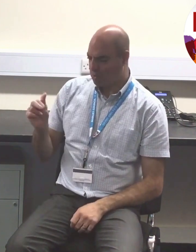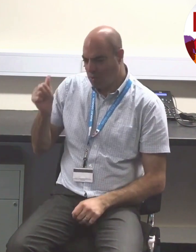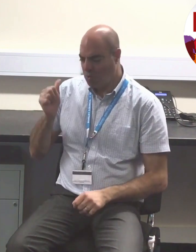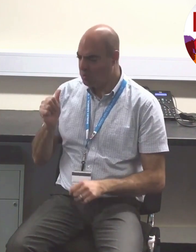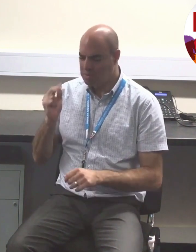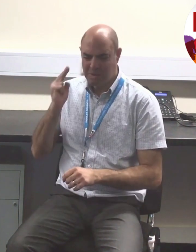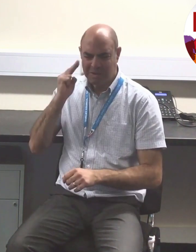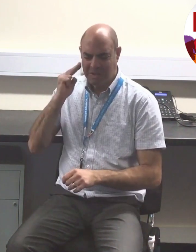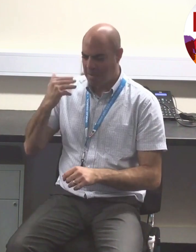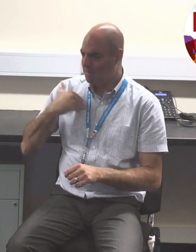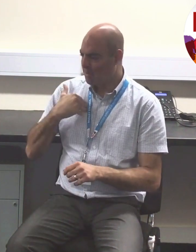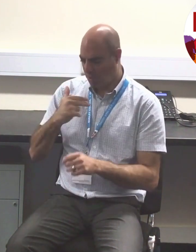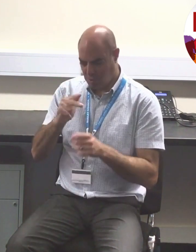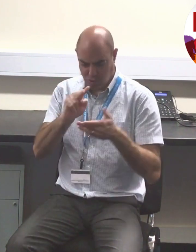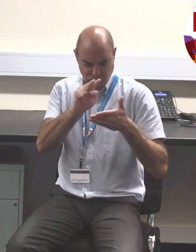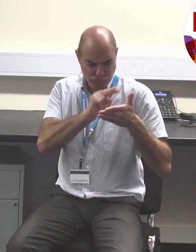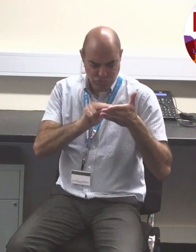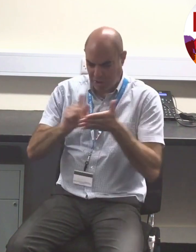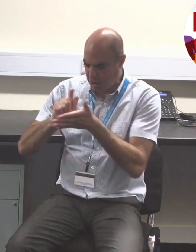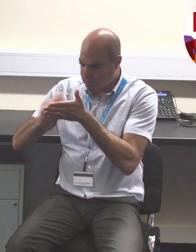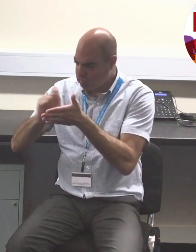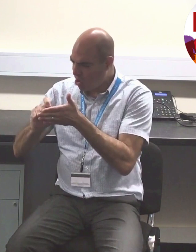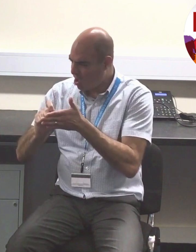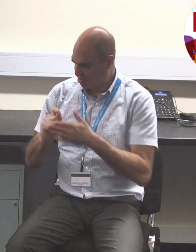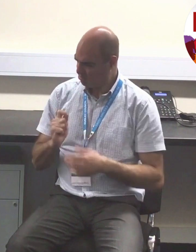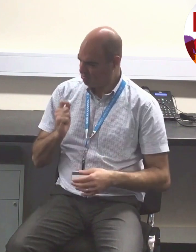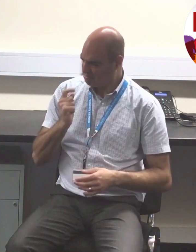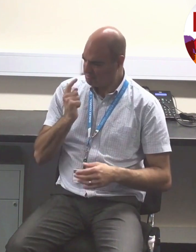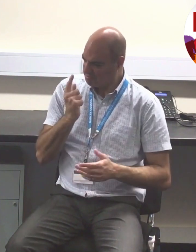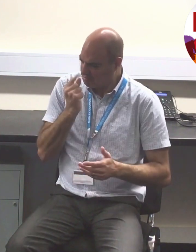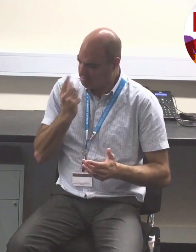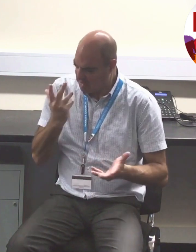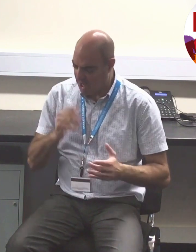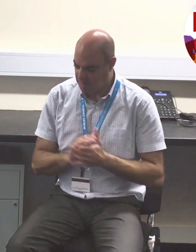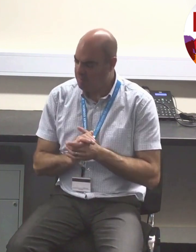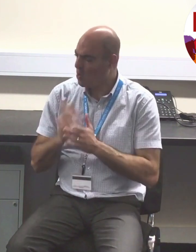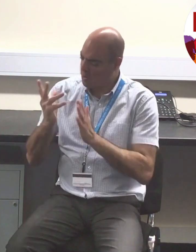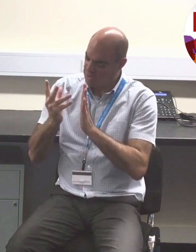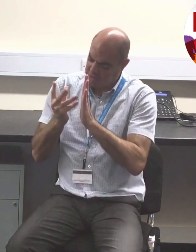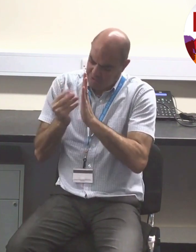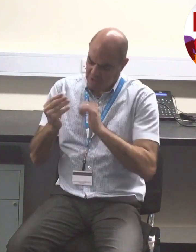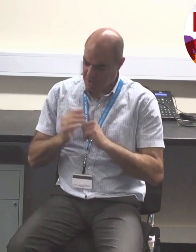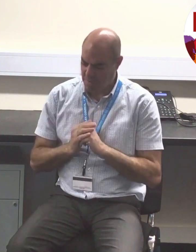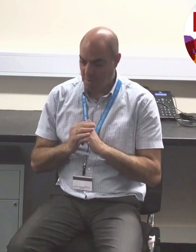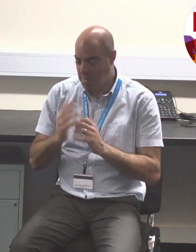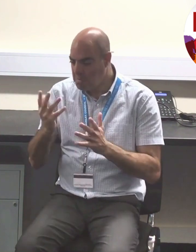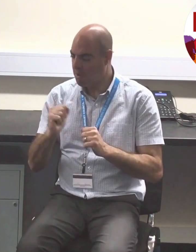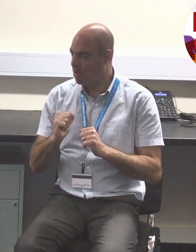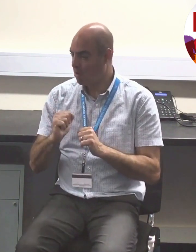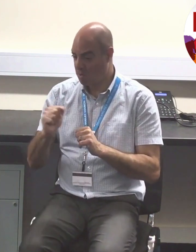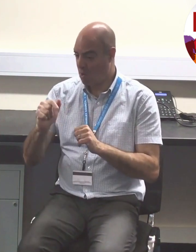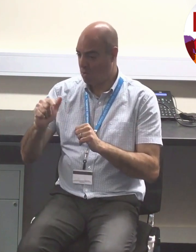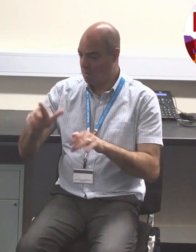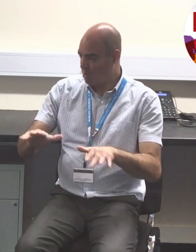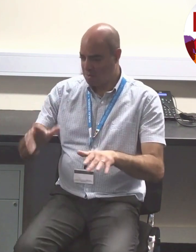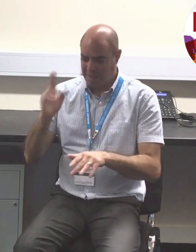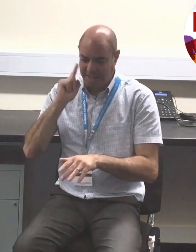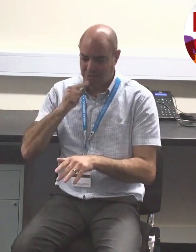Oh, that's a good question. Can deaf people read and write? I would say they can in the main.